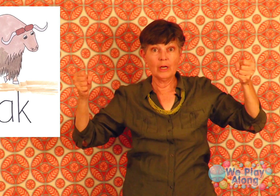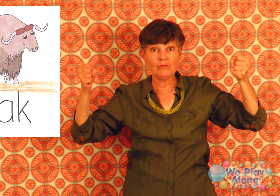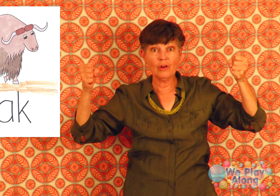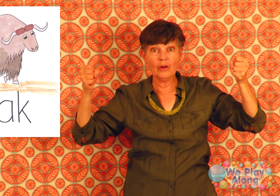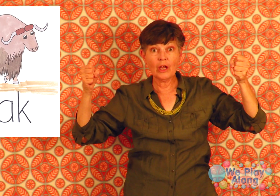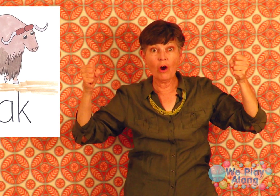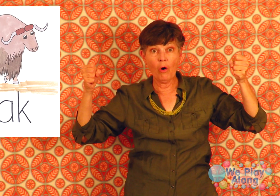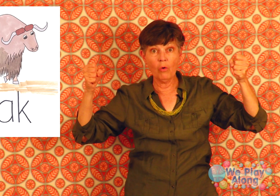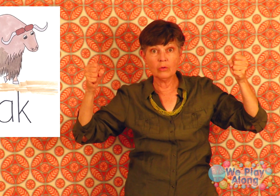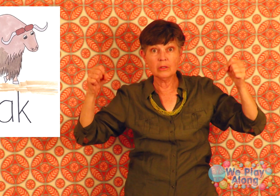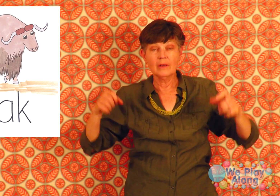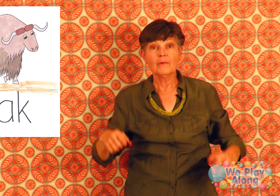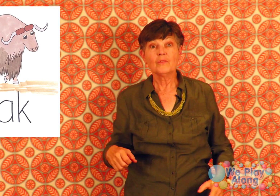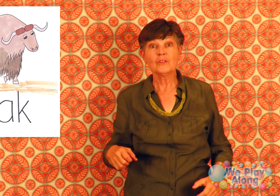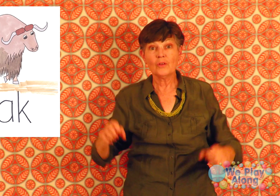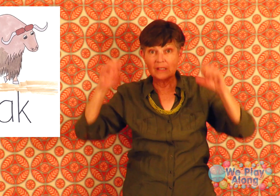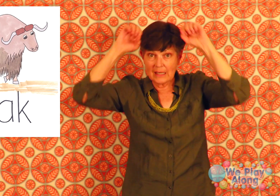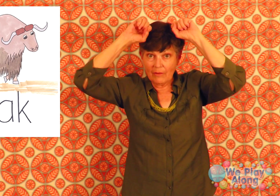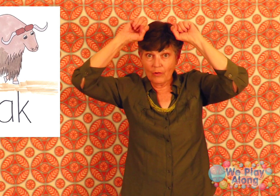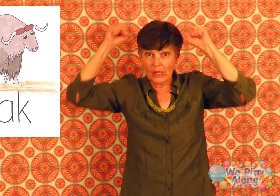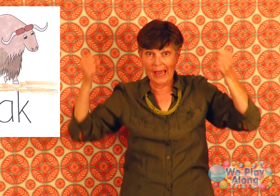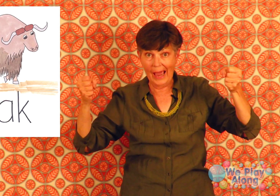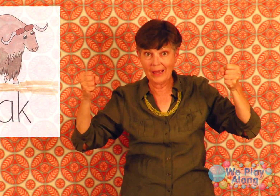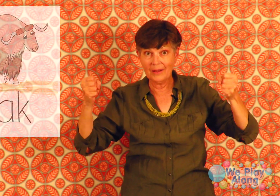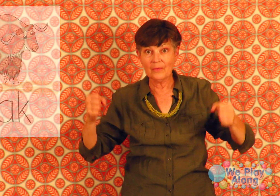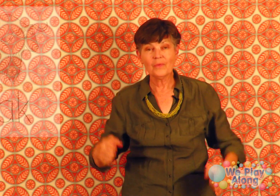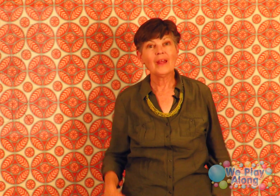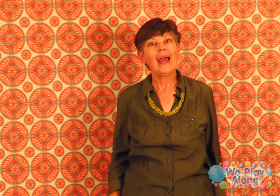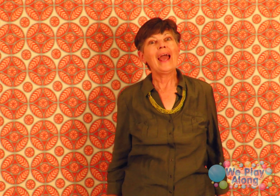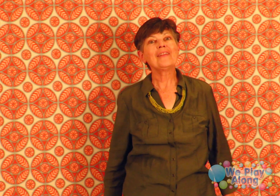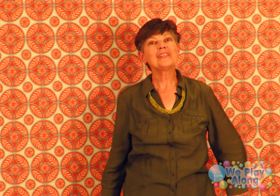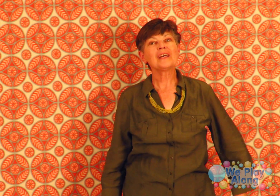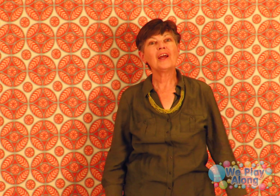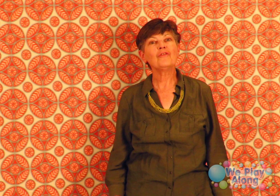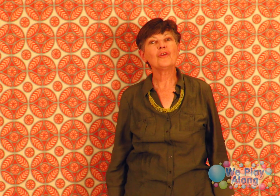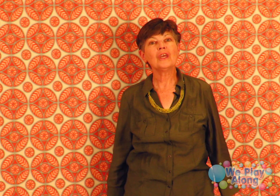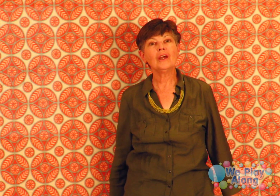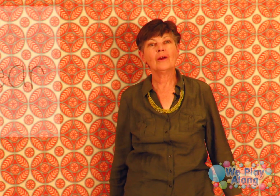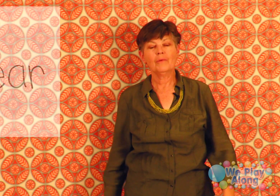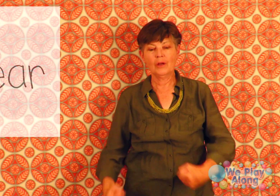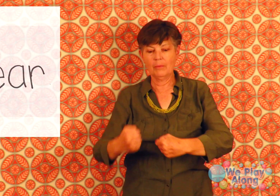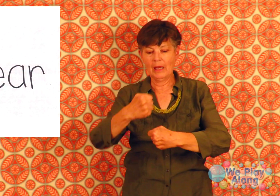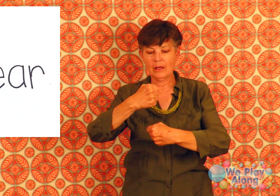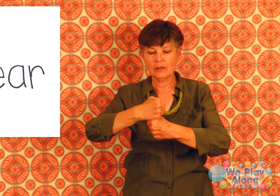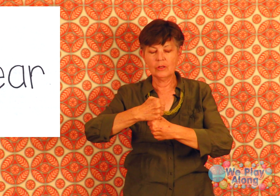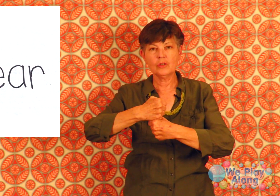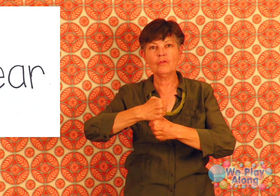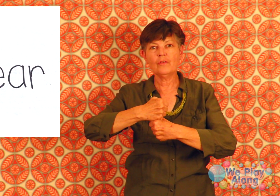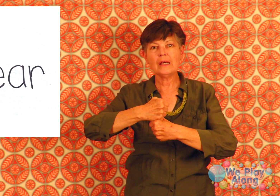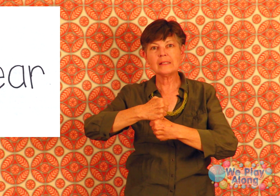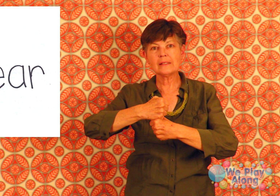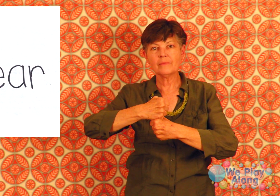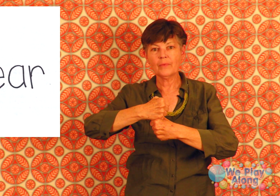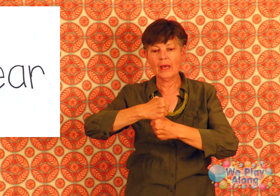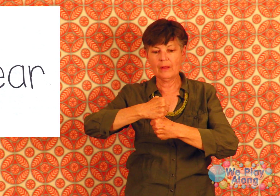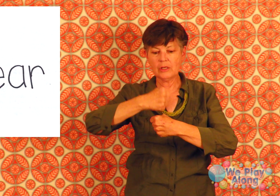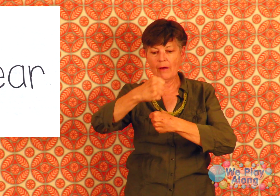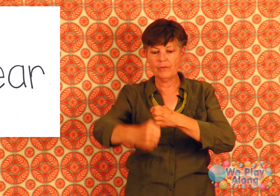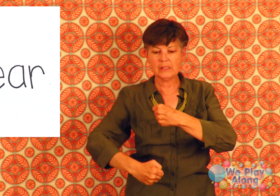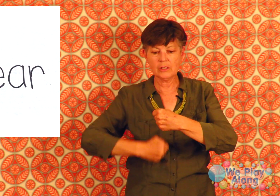it's very cold. So this is a sign for yak. And the sign for year, you're going to make 2 fists, and the top fist is going